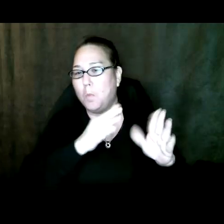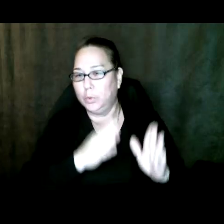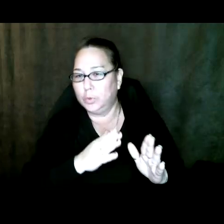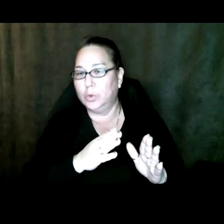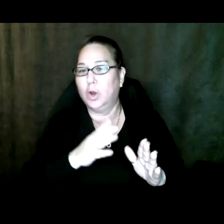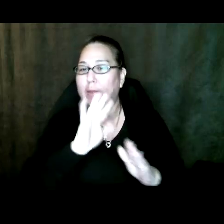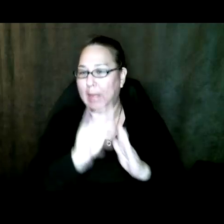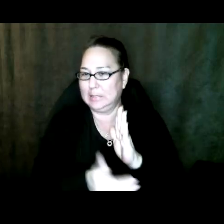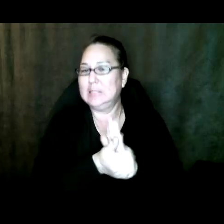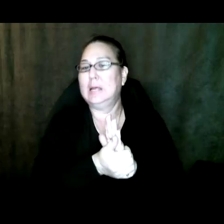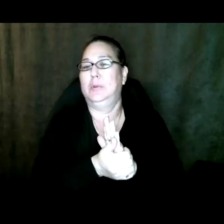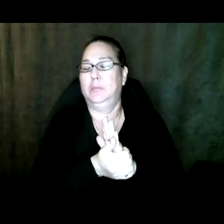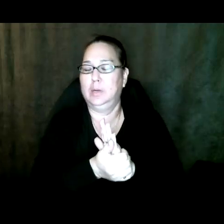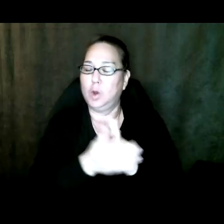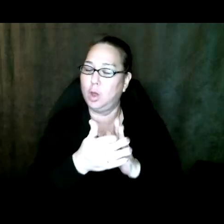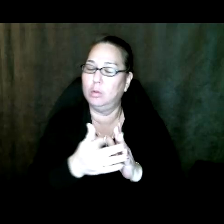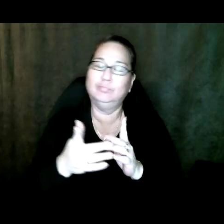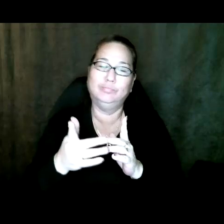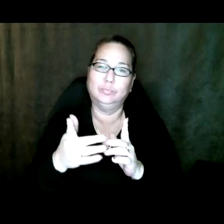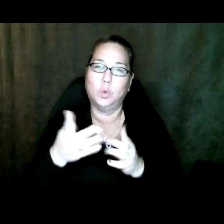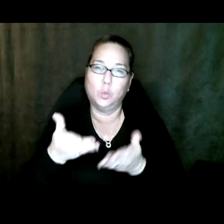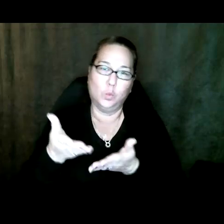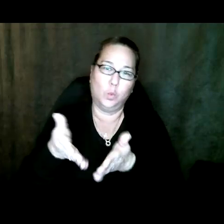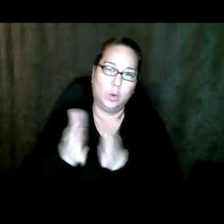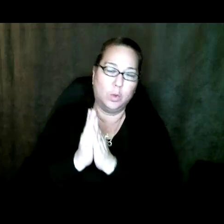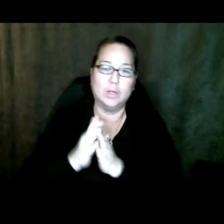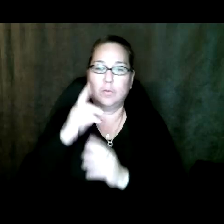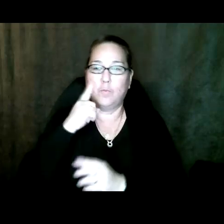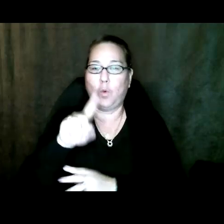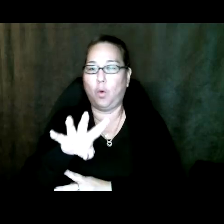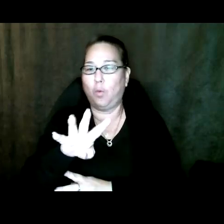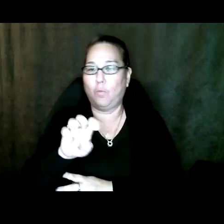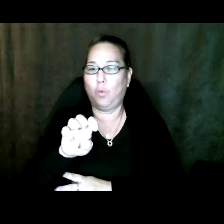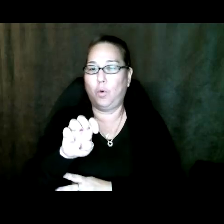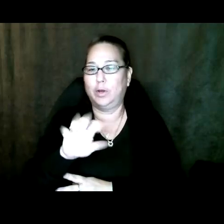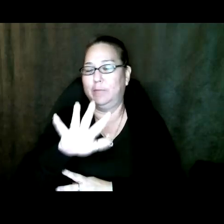supplemental appropriation request to the Boston City Council in the amount of